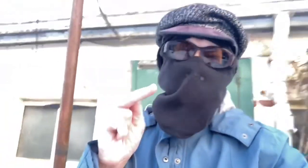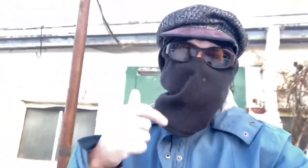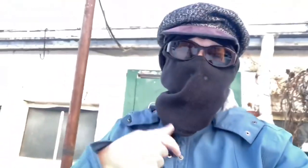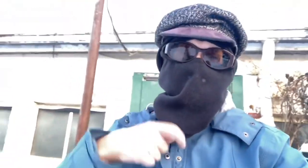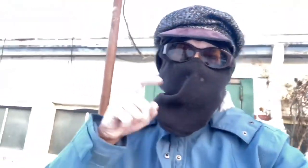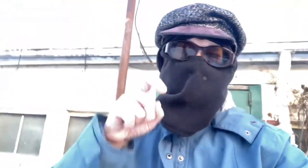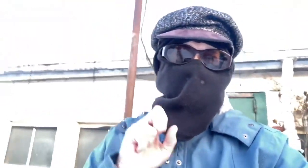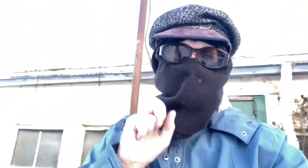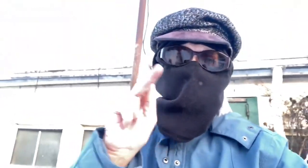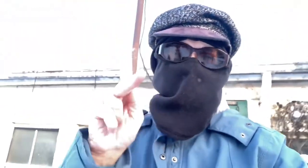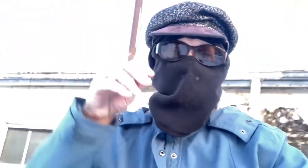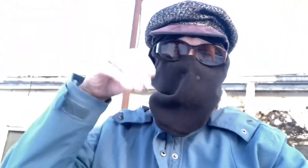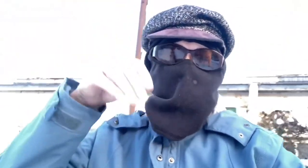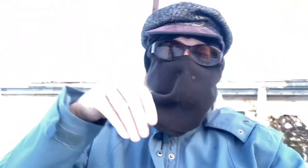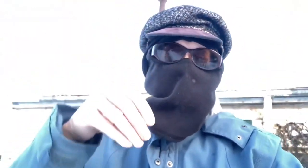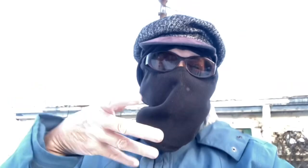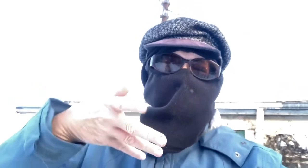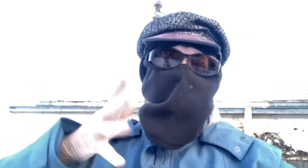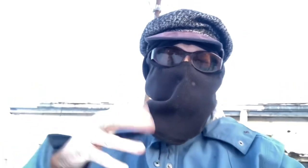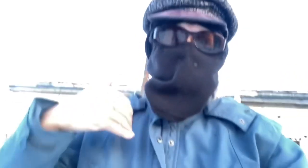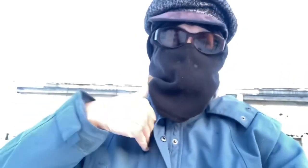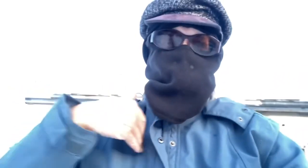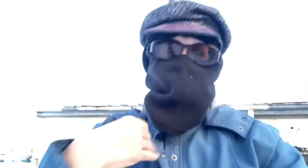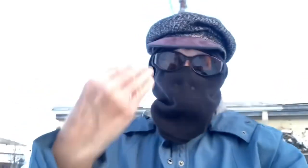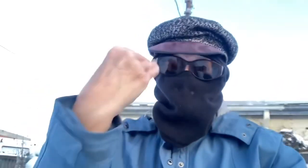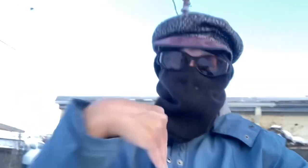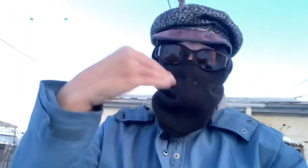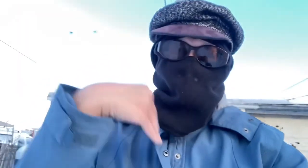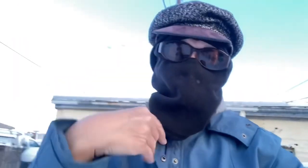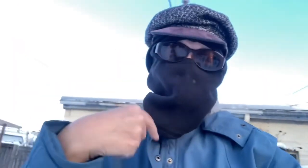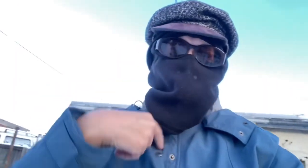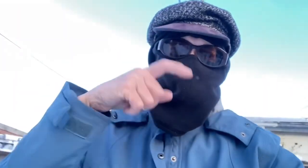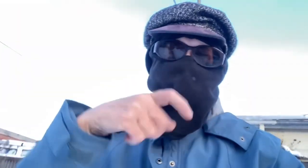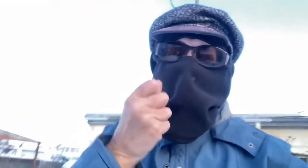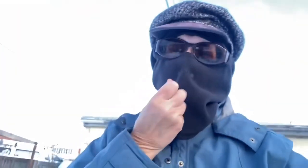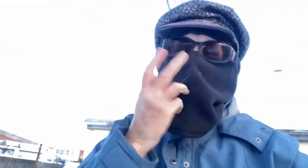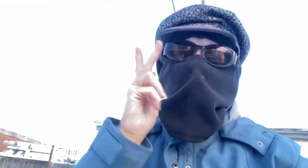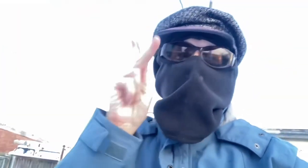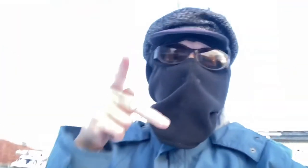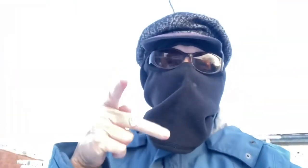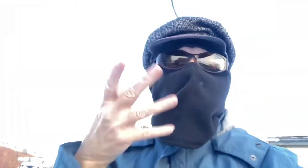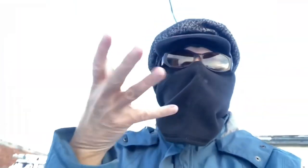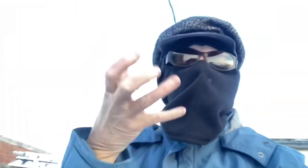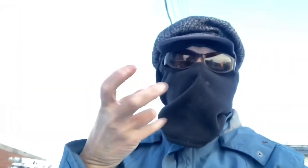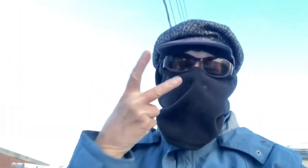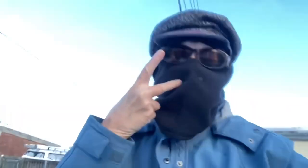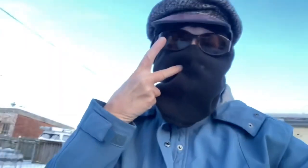Okay, I need to get inside where it's warm. I need to let the animals come eat.